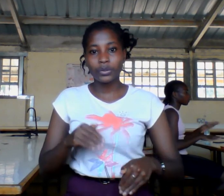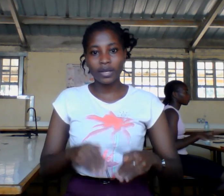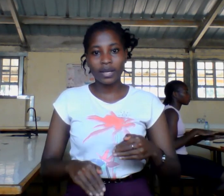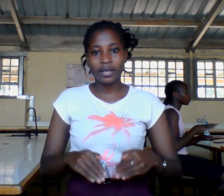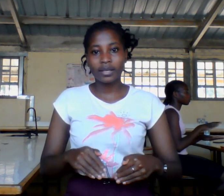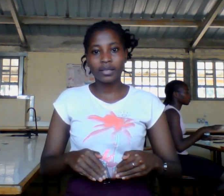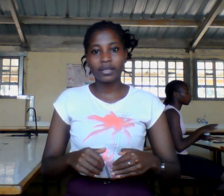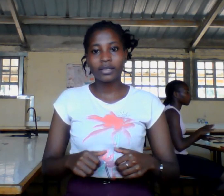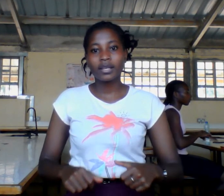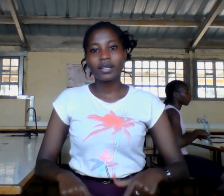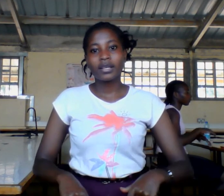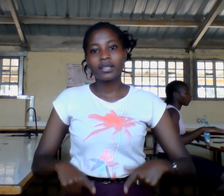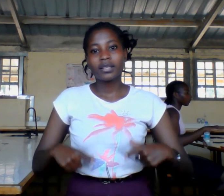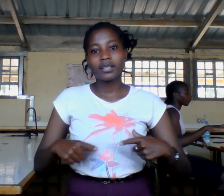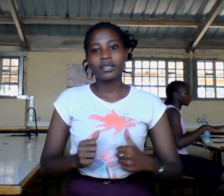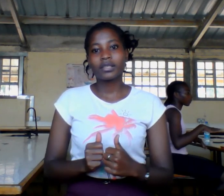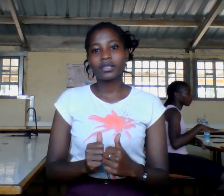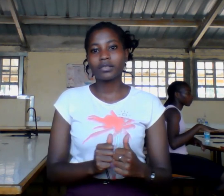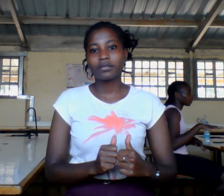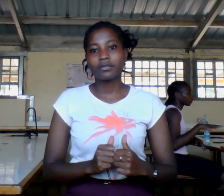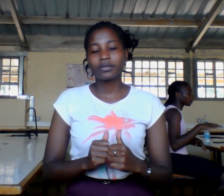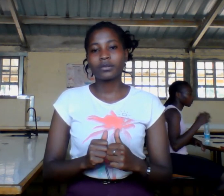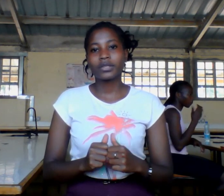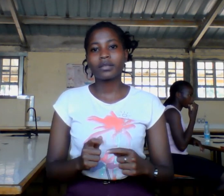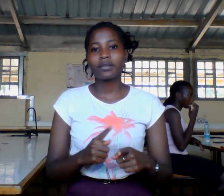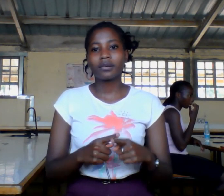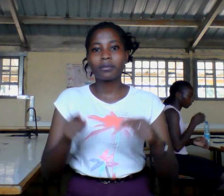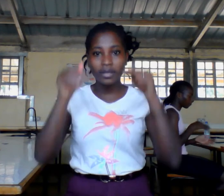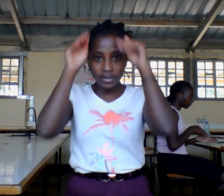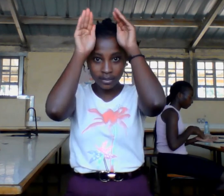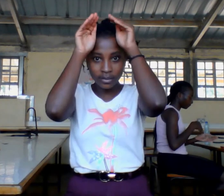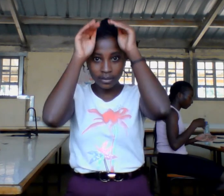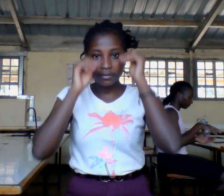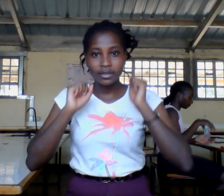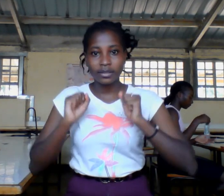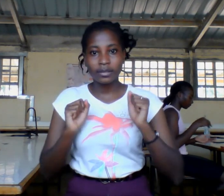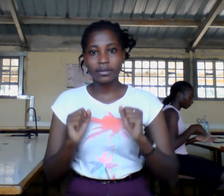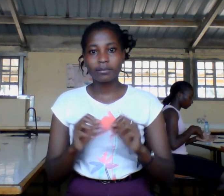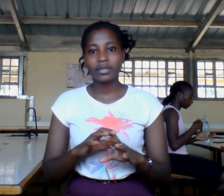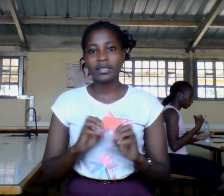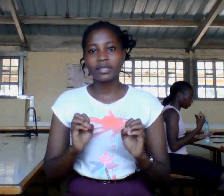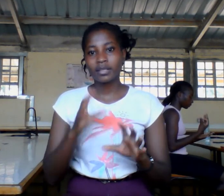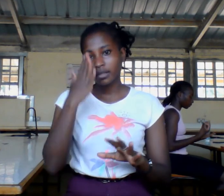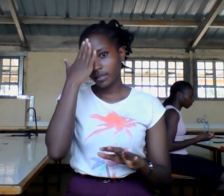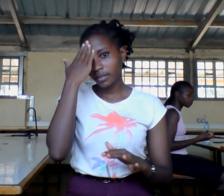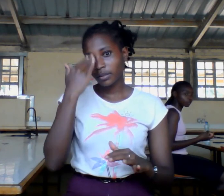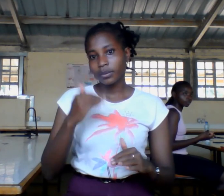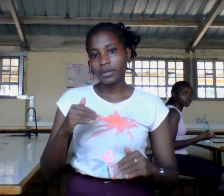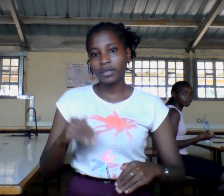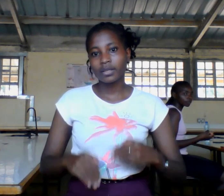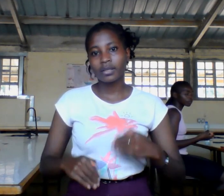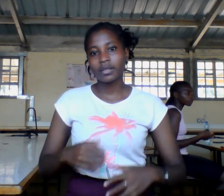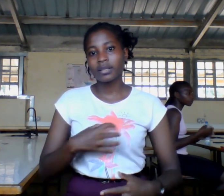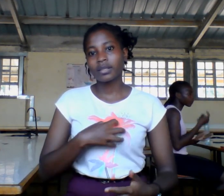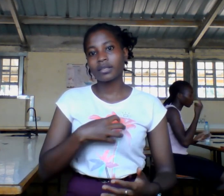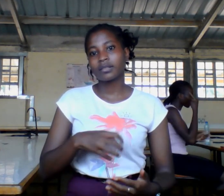time, but Rabbit was unhappy of Hyena, as Hyena was quite wealthy than Rabbit. In one usual